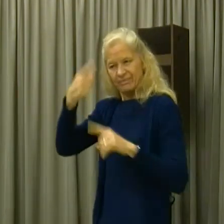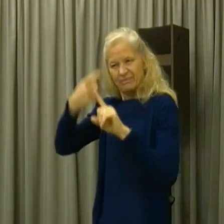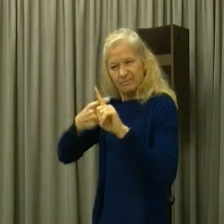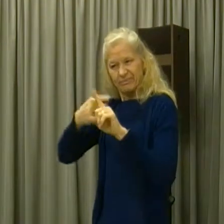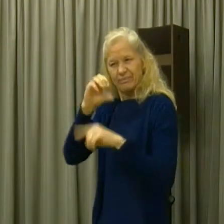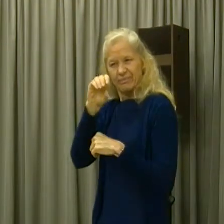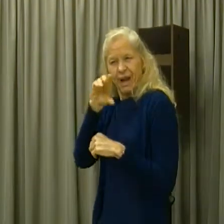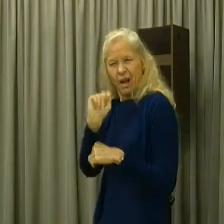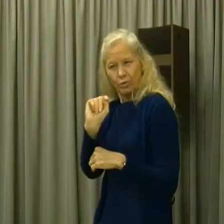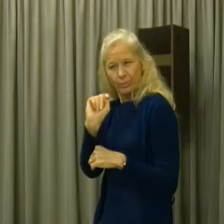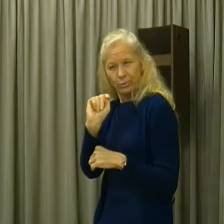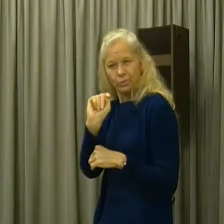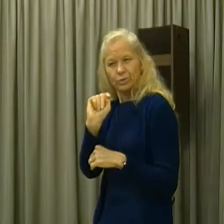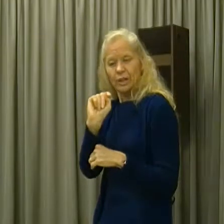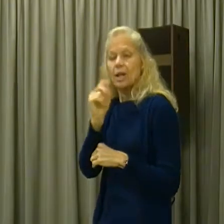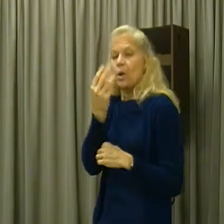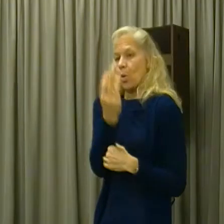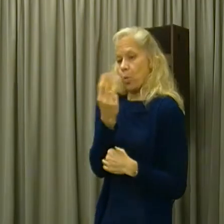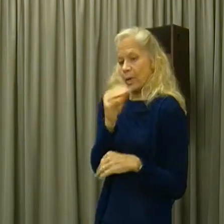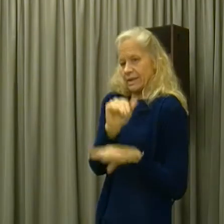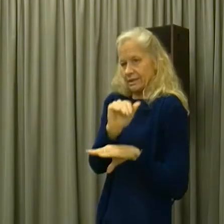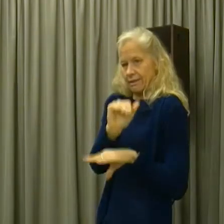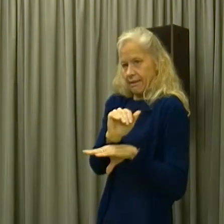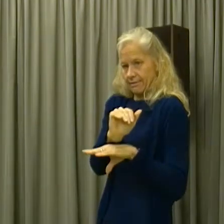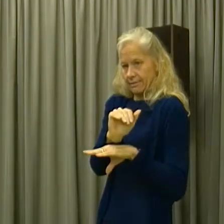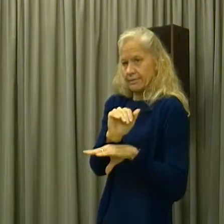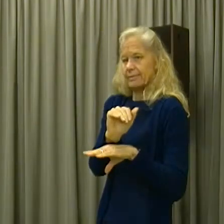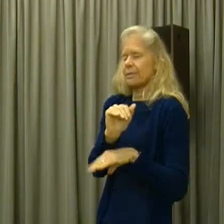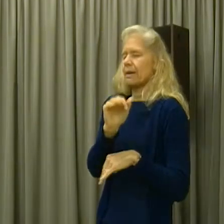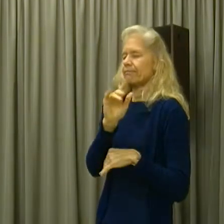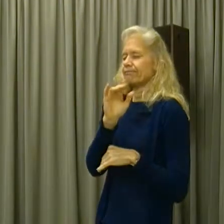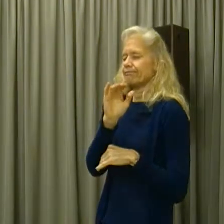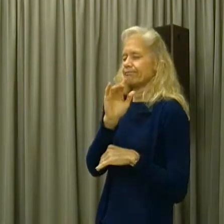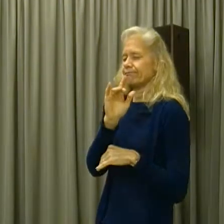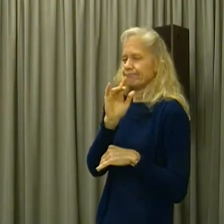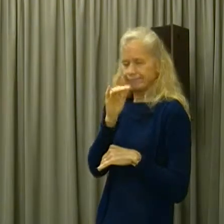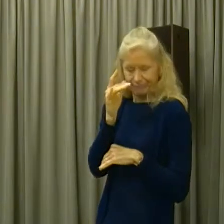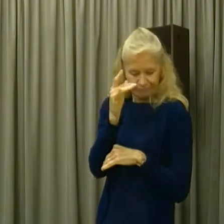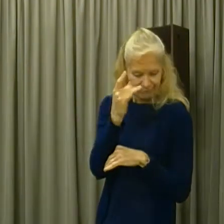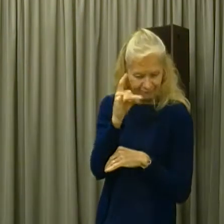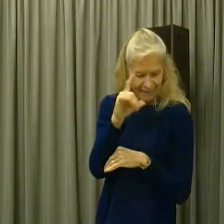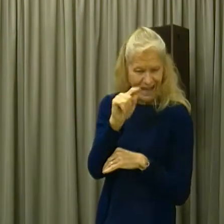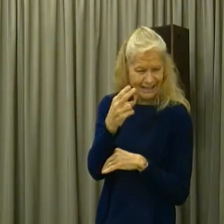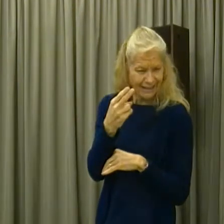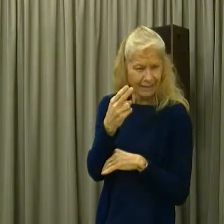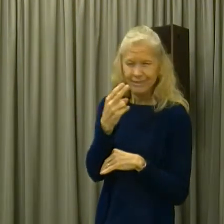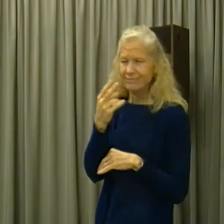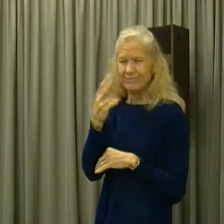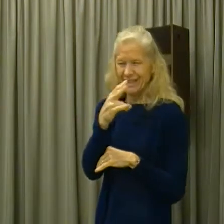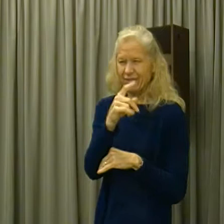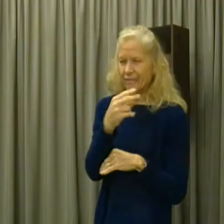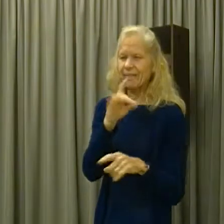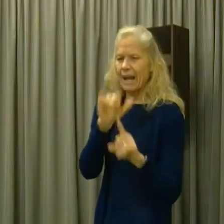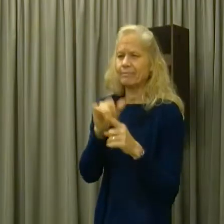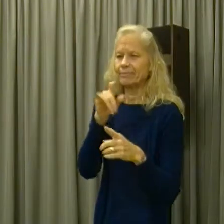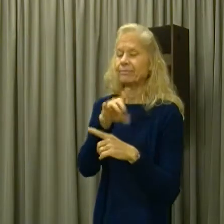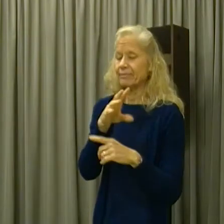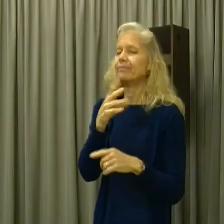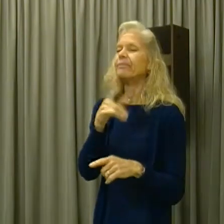use the Norris family coming to speak to our hearts, and also speak to our hearts through the messages